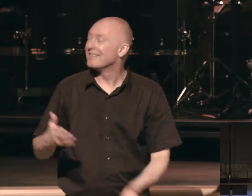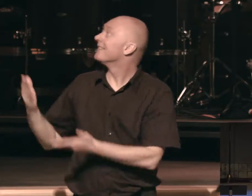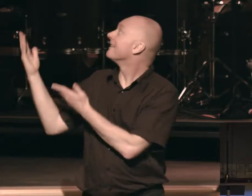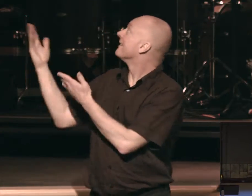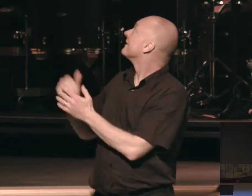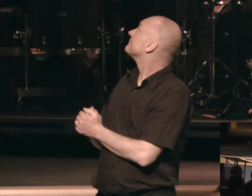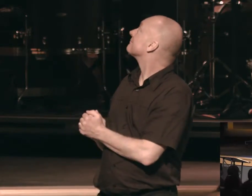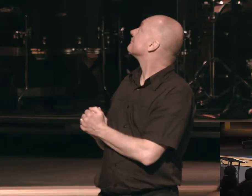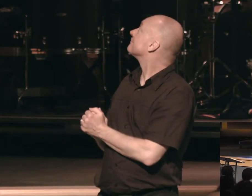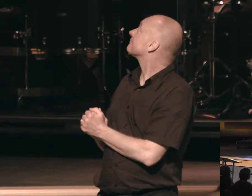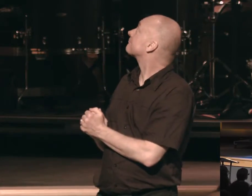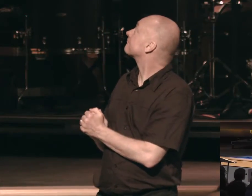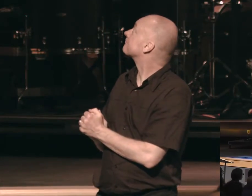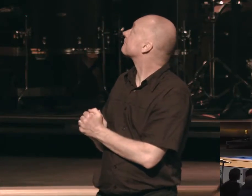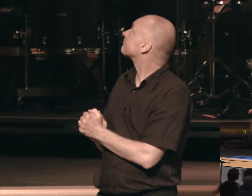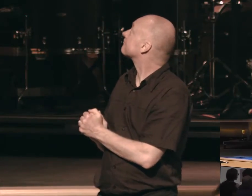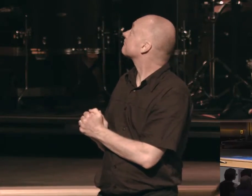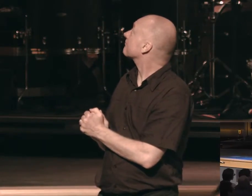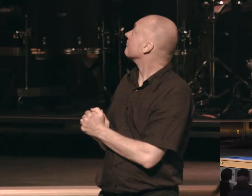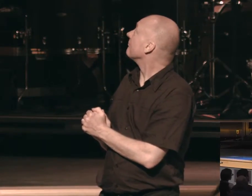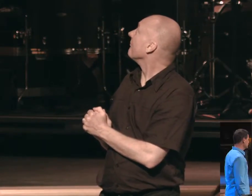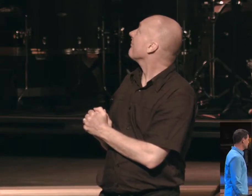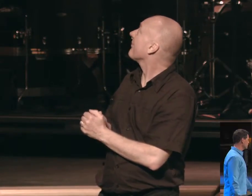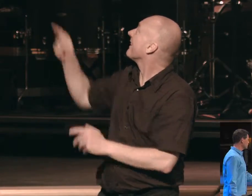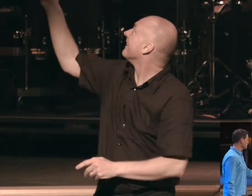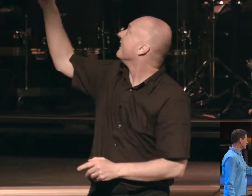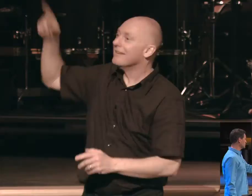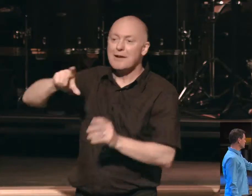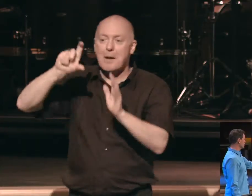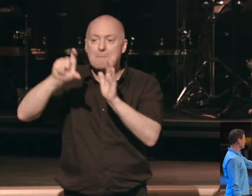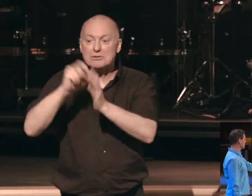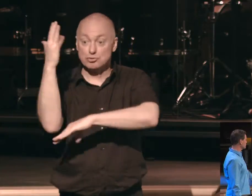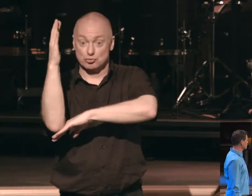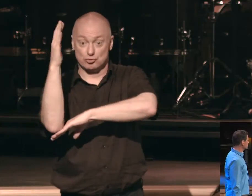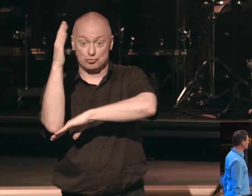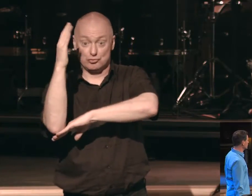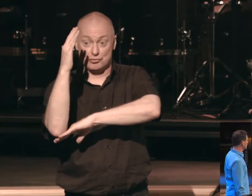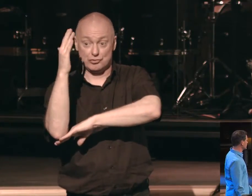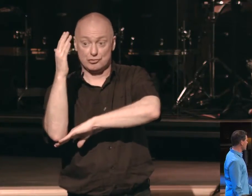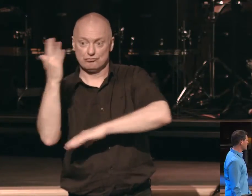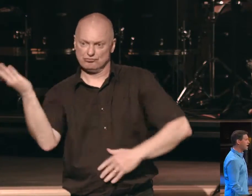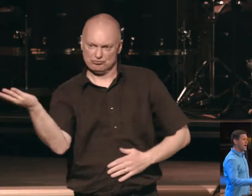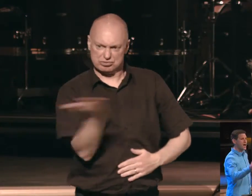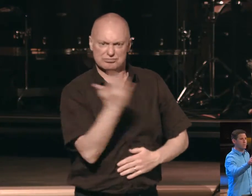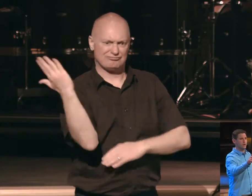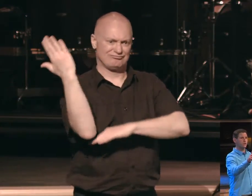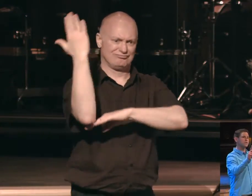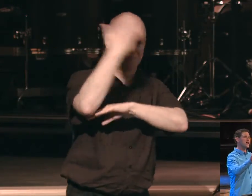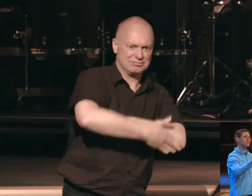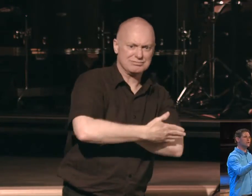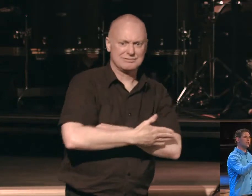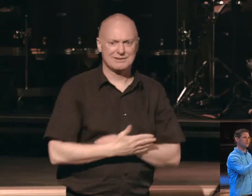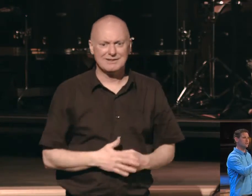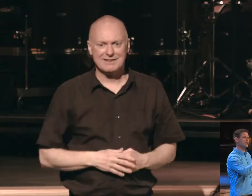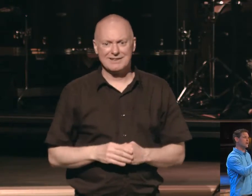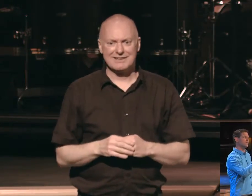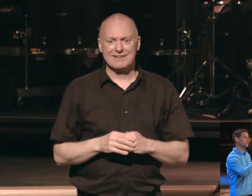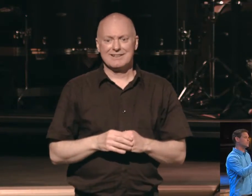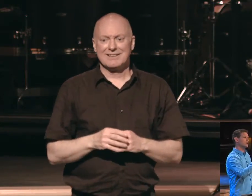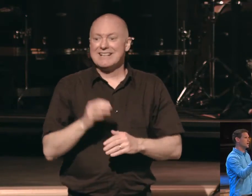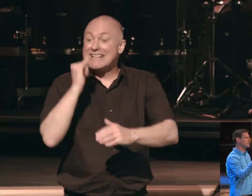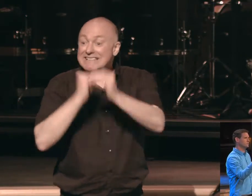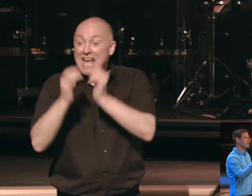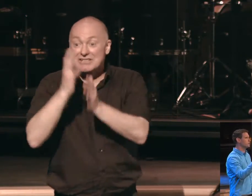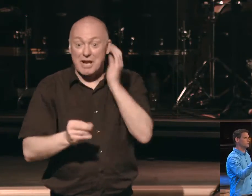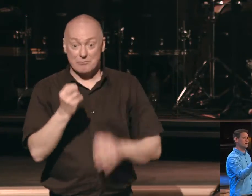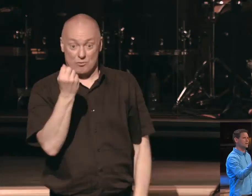here. So let's do that. Let's get a picture of a stump here, all right? So here's a picture of a tree that has been cut down. I pray you'll never look at Isaiah 11, verse